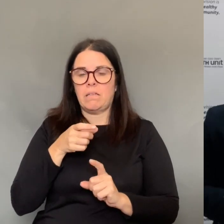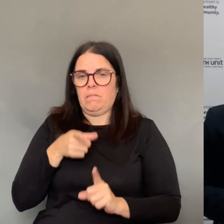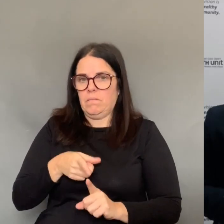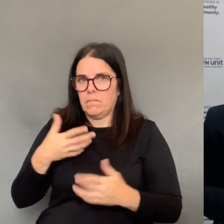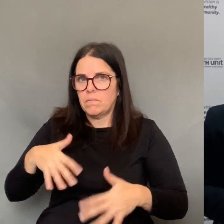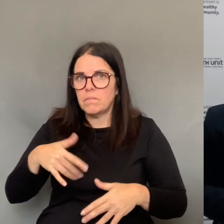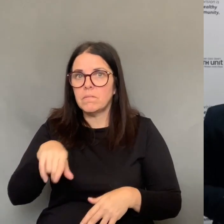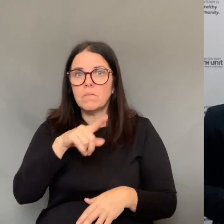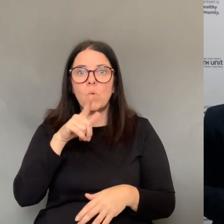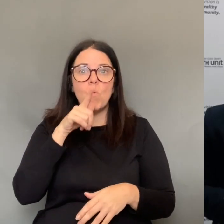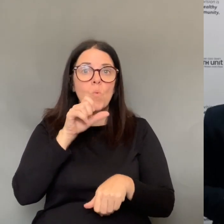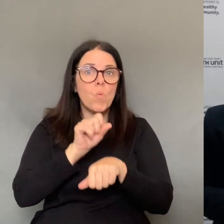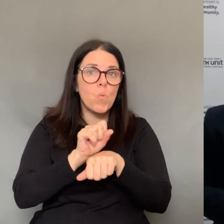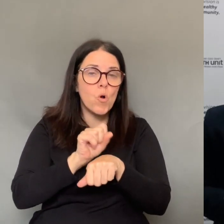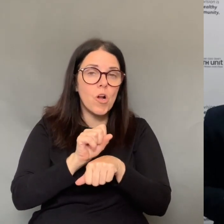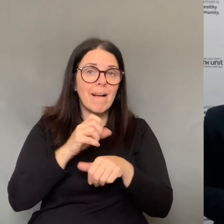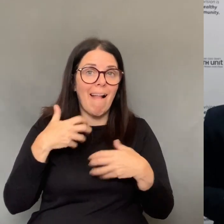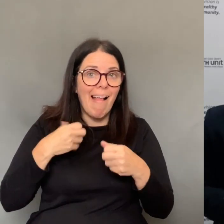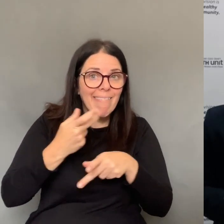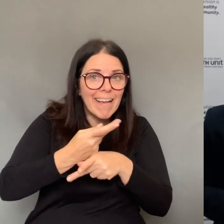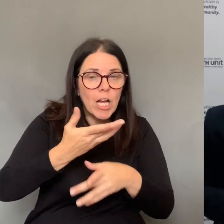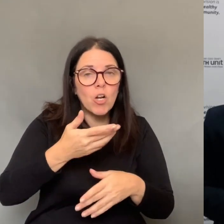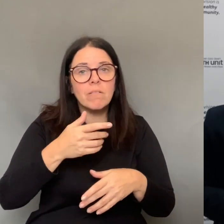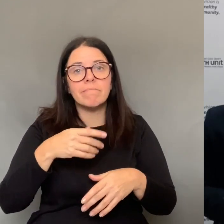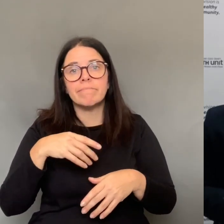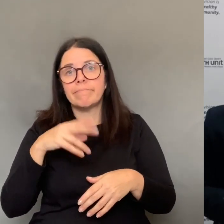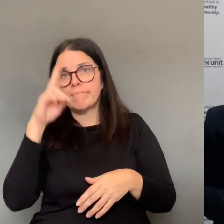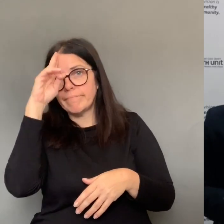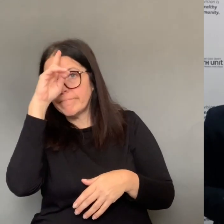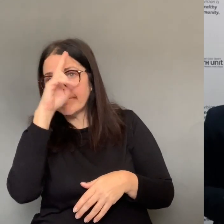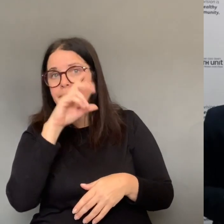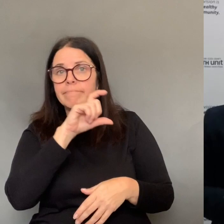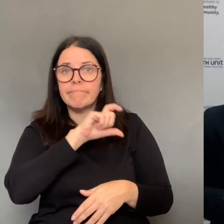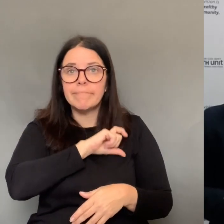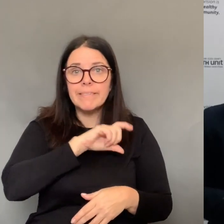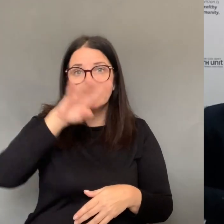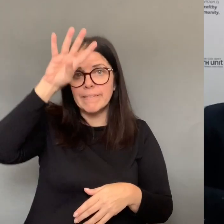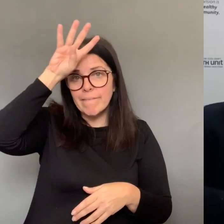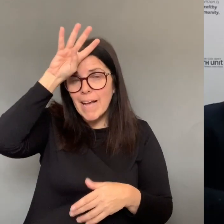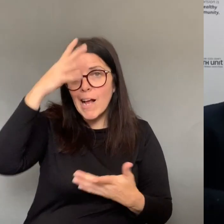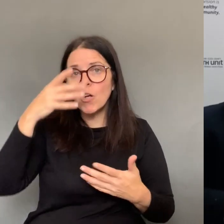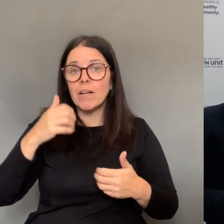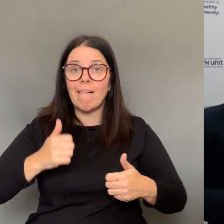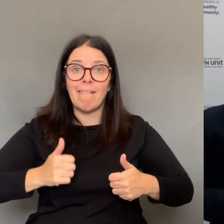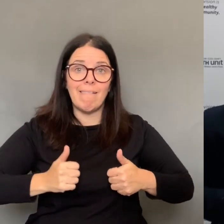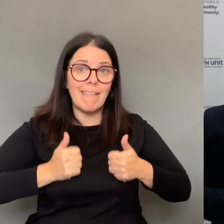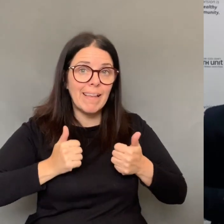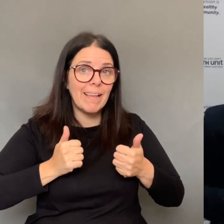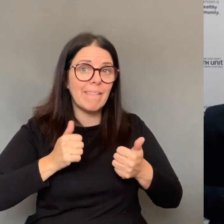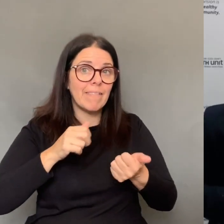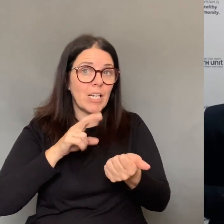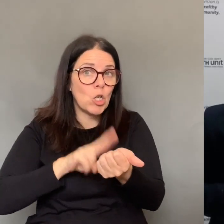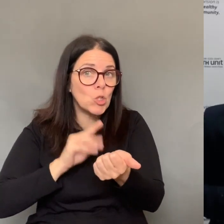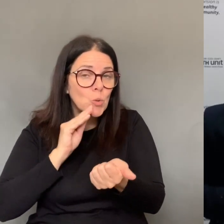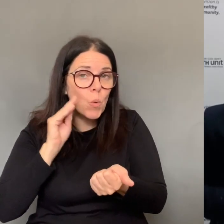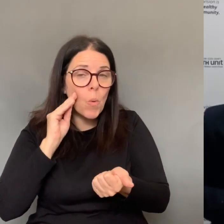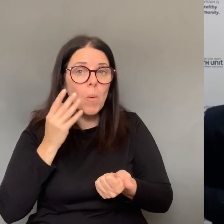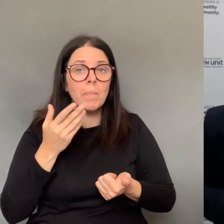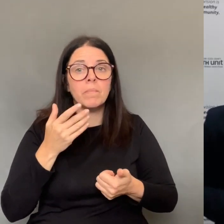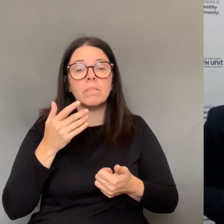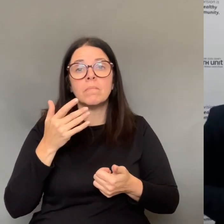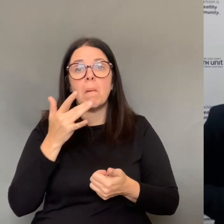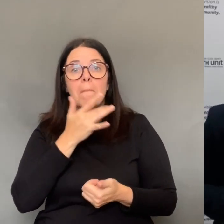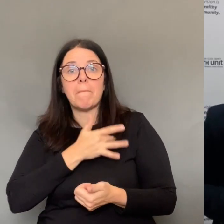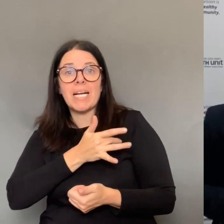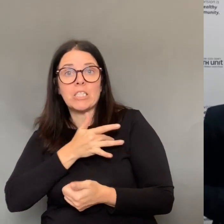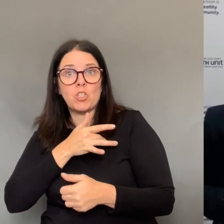inpatient person, if you are someone who is in the ICU, all those people will definitely be